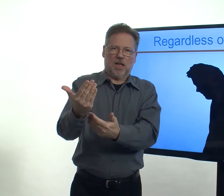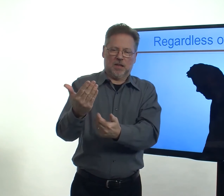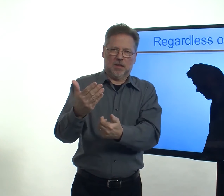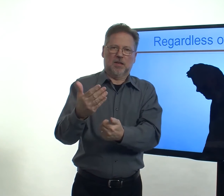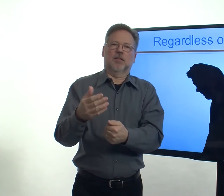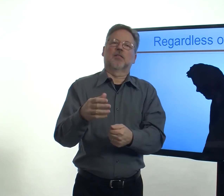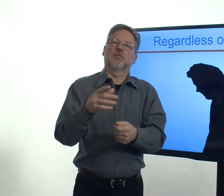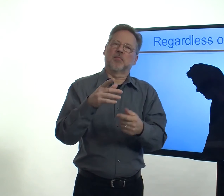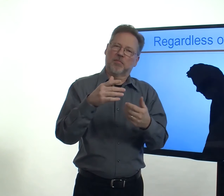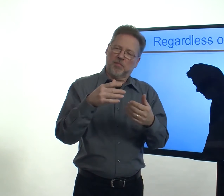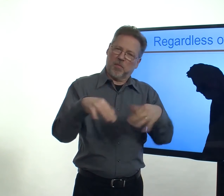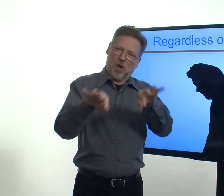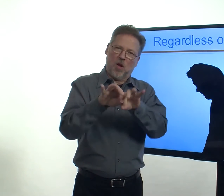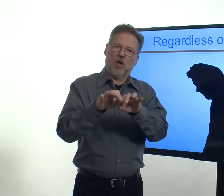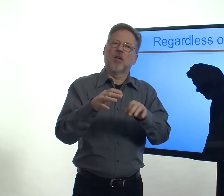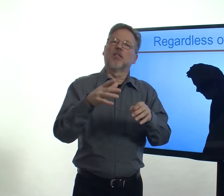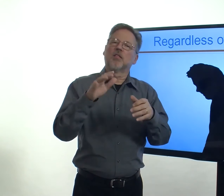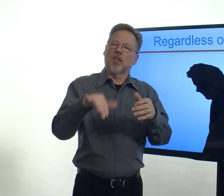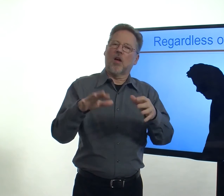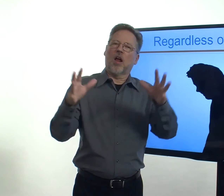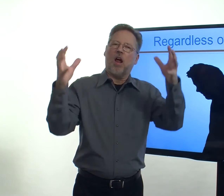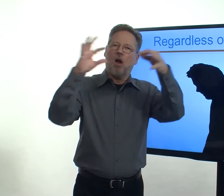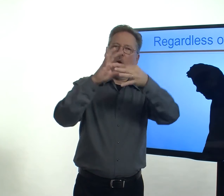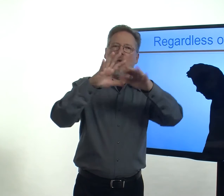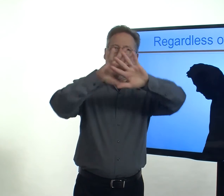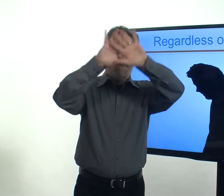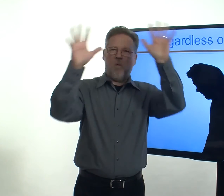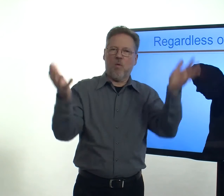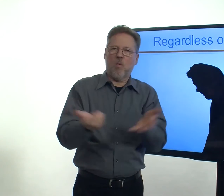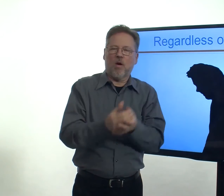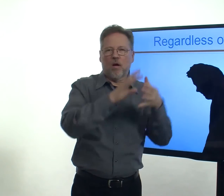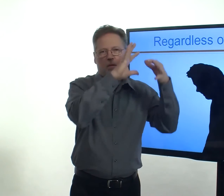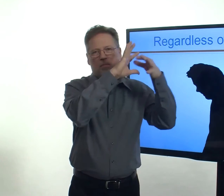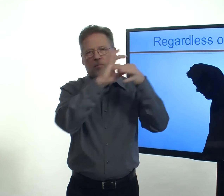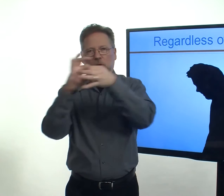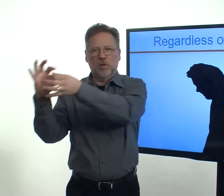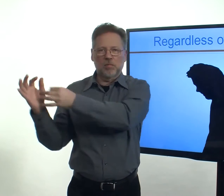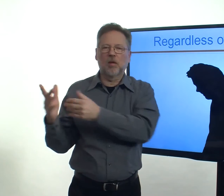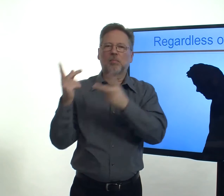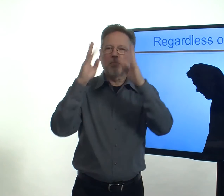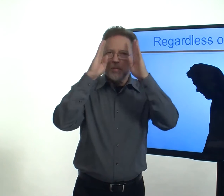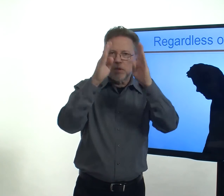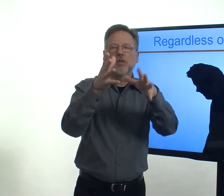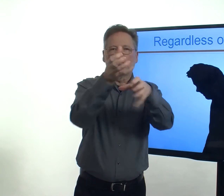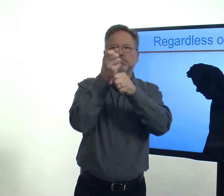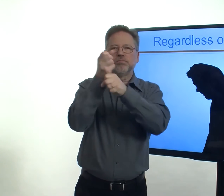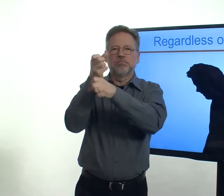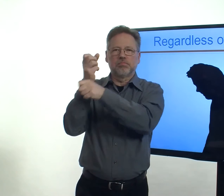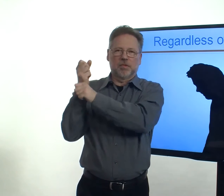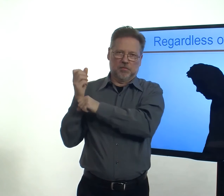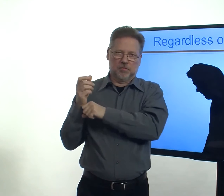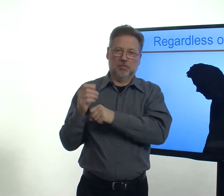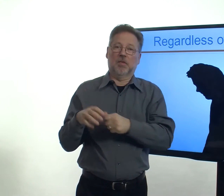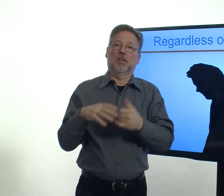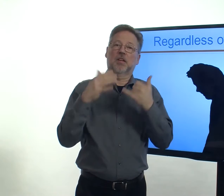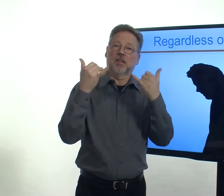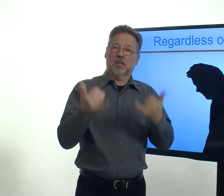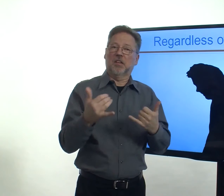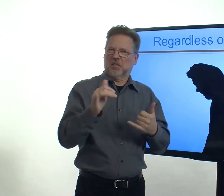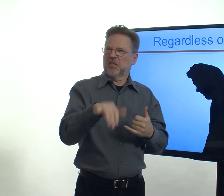important is that all units work together as a whole, appropriately coordinated. That's how listeners attend to and extract information.